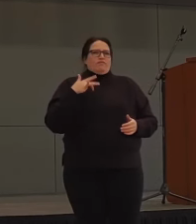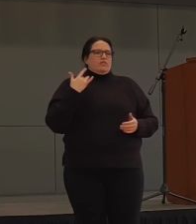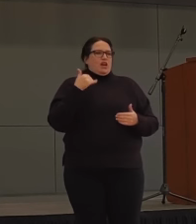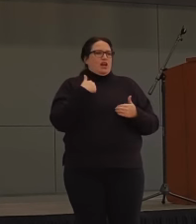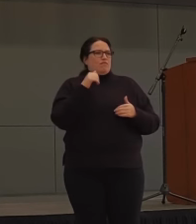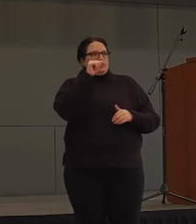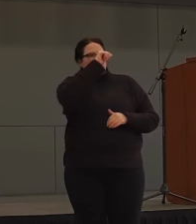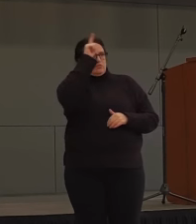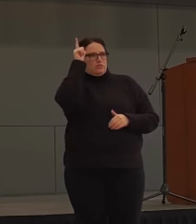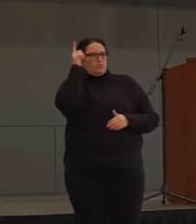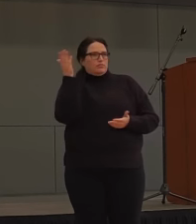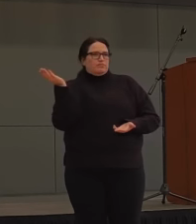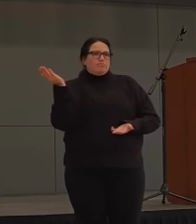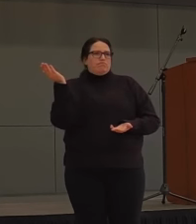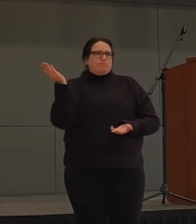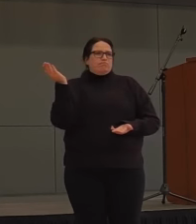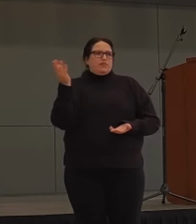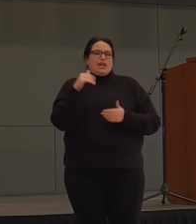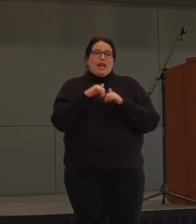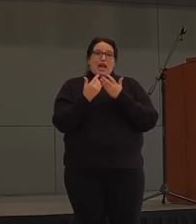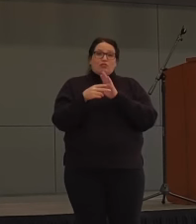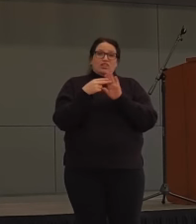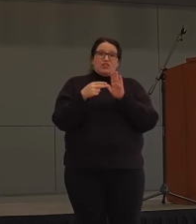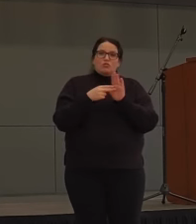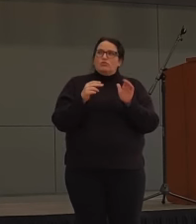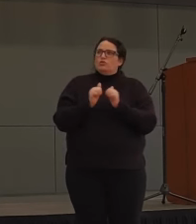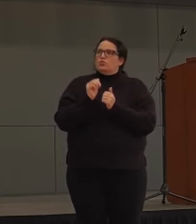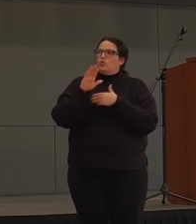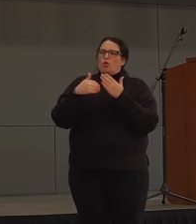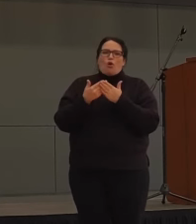other conditions, like we talked about.